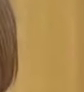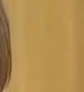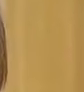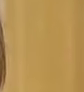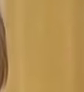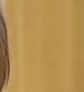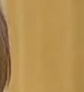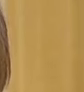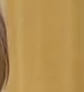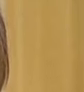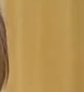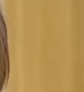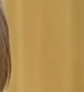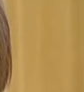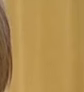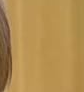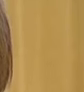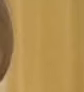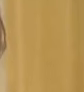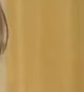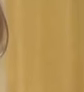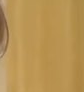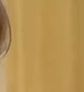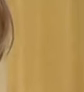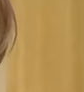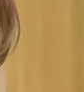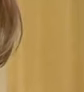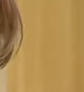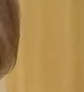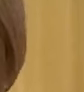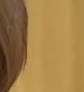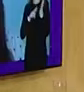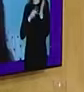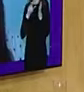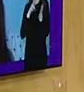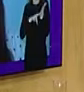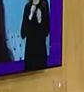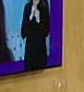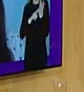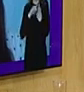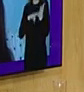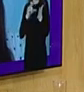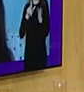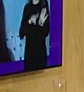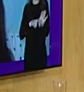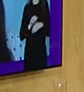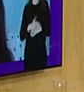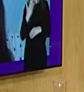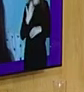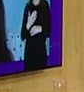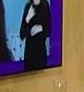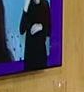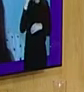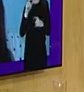Thank you. And I now call on Pam Duncan-Glancy, MSP. Pam. Thank you, Deputy Presiding Officer. My name is